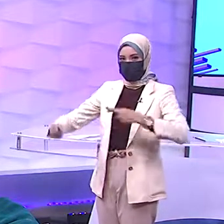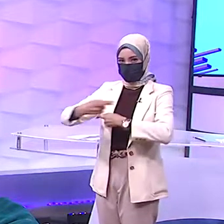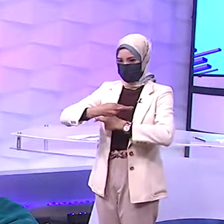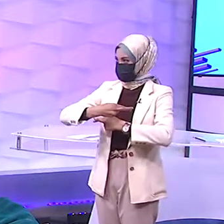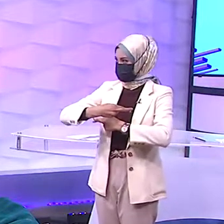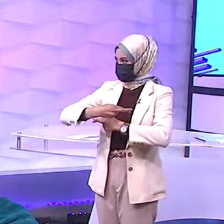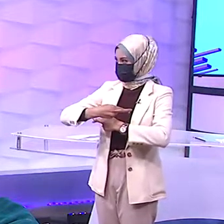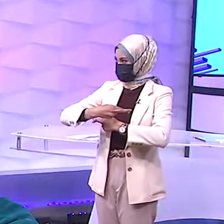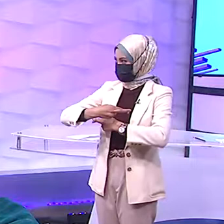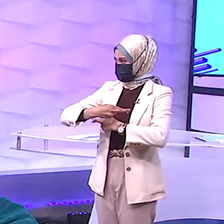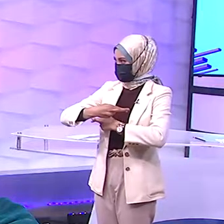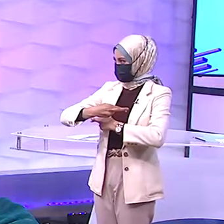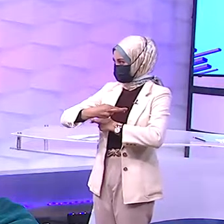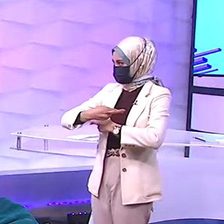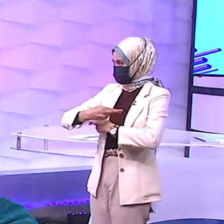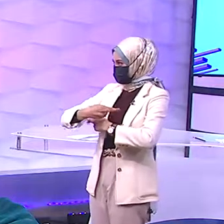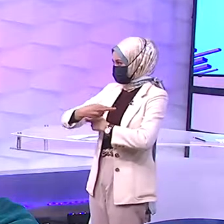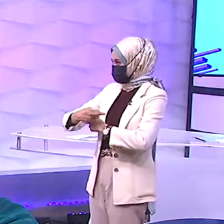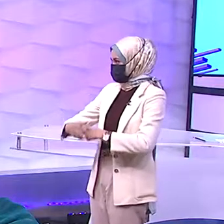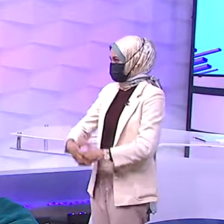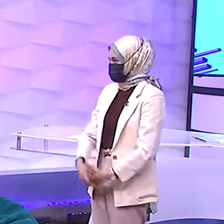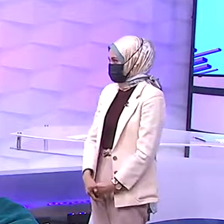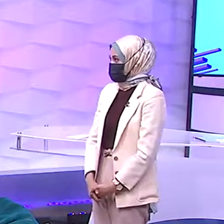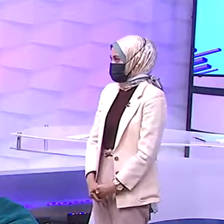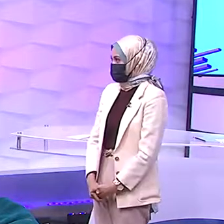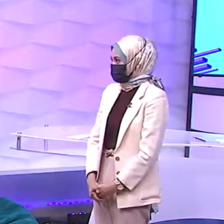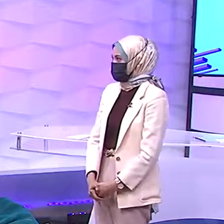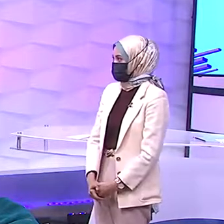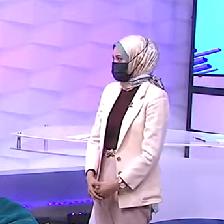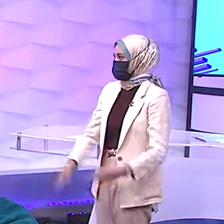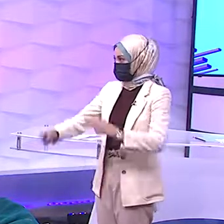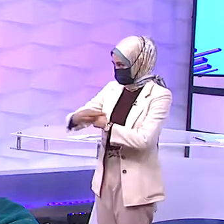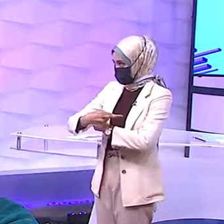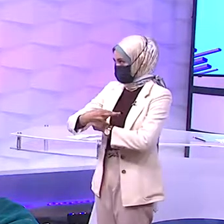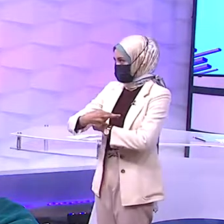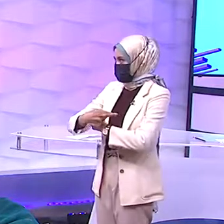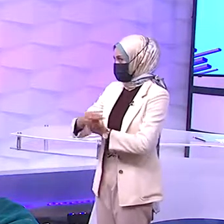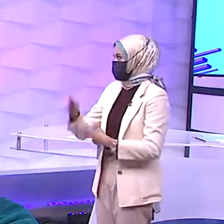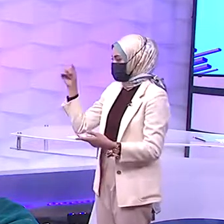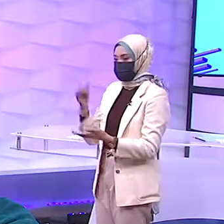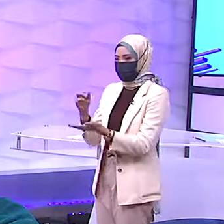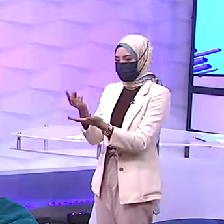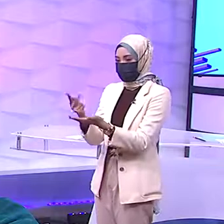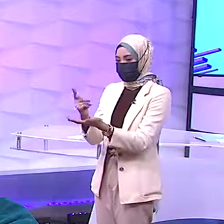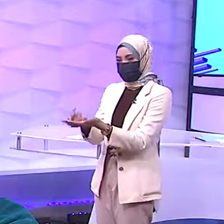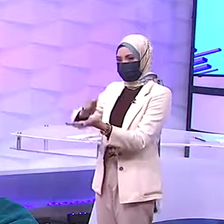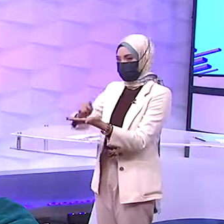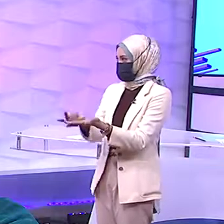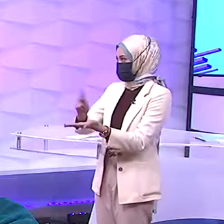bathroom. Yes, she got it right. Mm-hmm. So everything, don't forget the ing and the room. Room. Okay, except for the kitchen. Yes, yes,